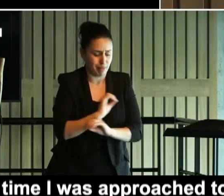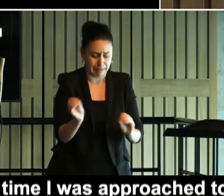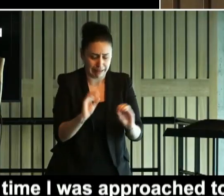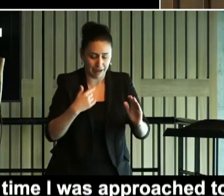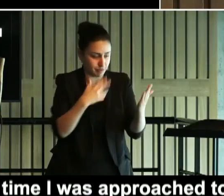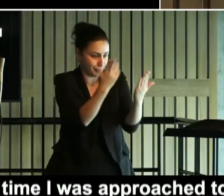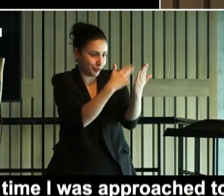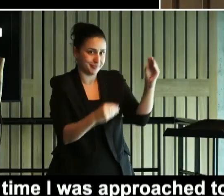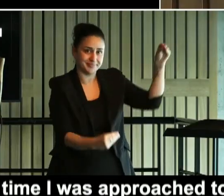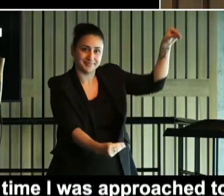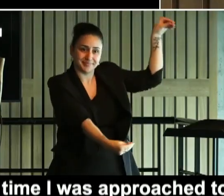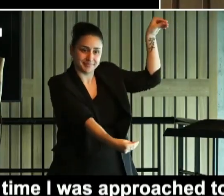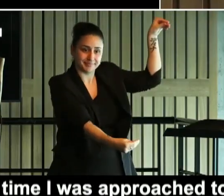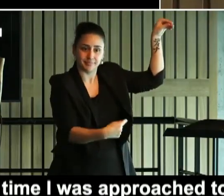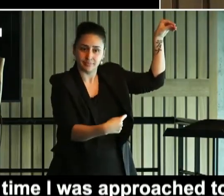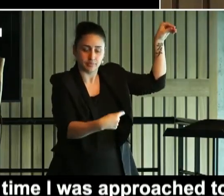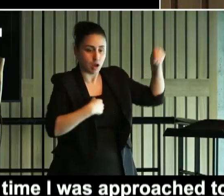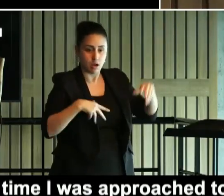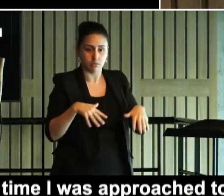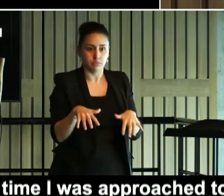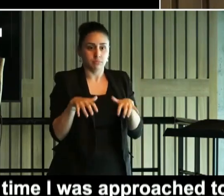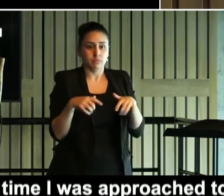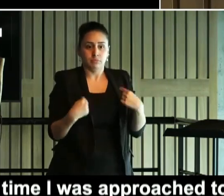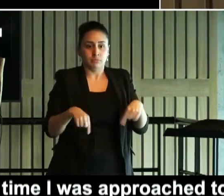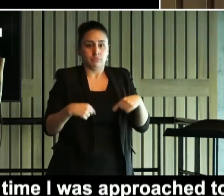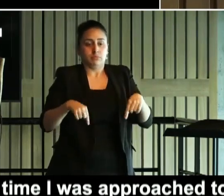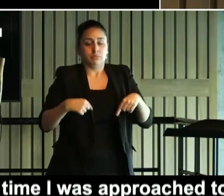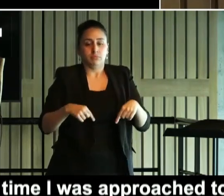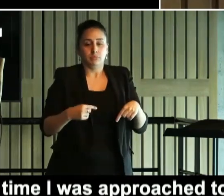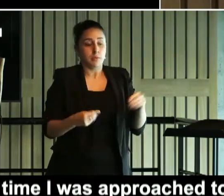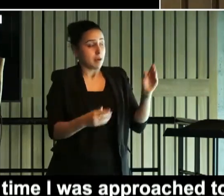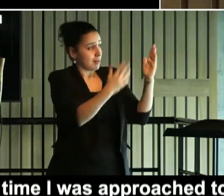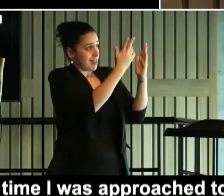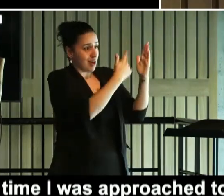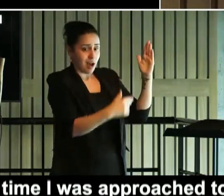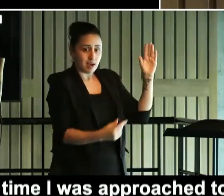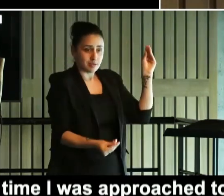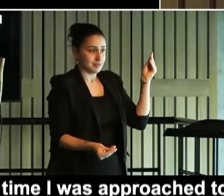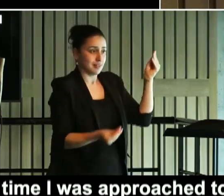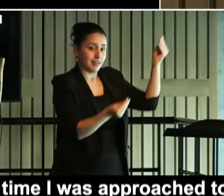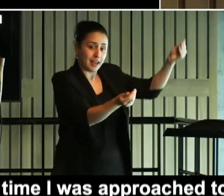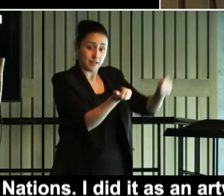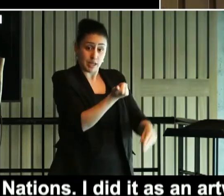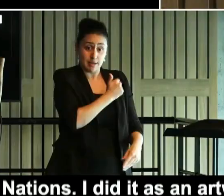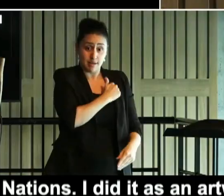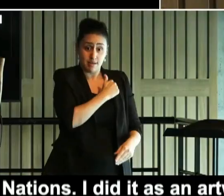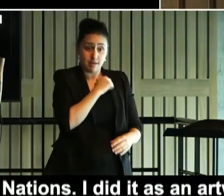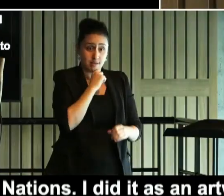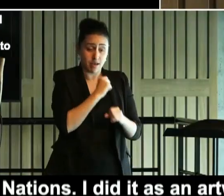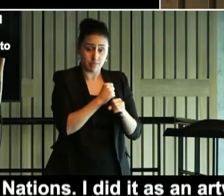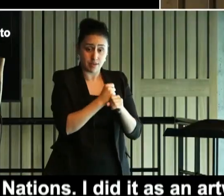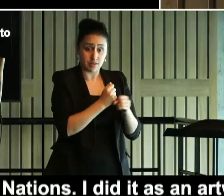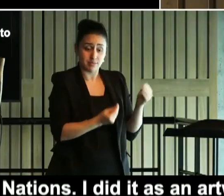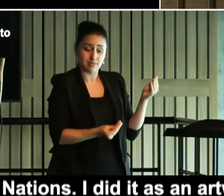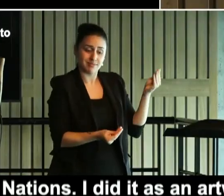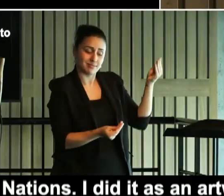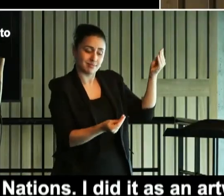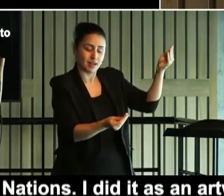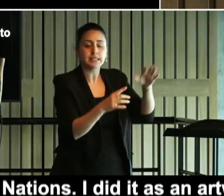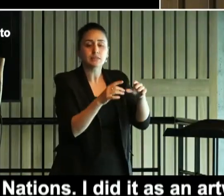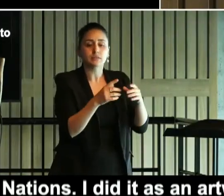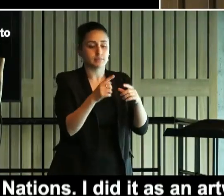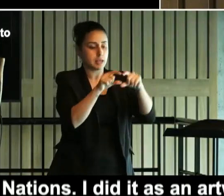that's the only way I could talk to the artwork. But from that, I gave that artwork to the Canadian government as a message stick for